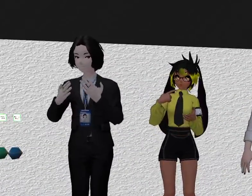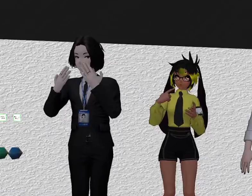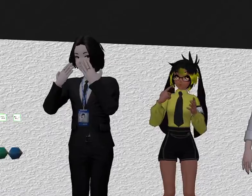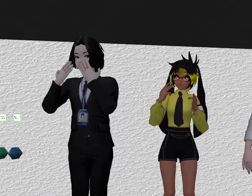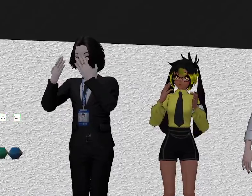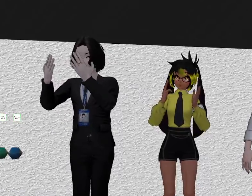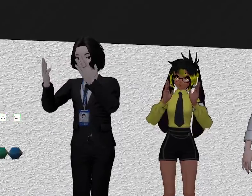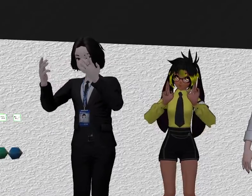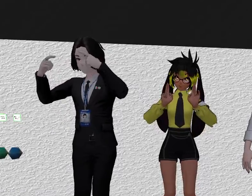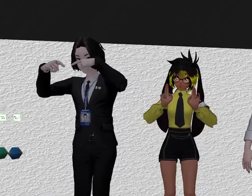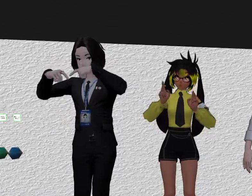photo.